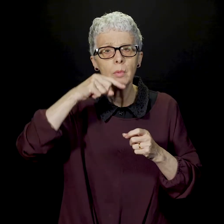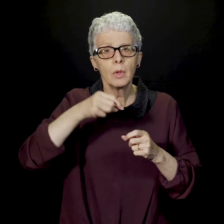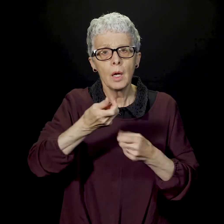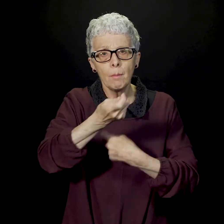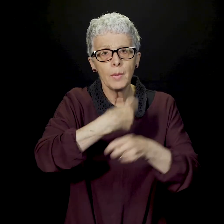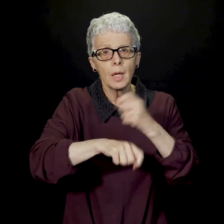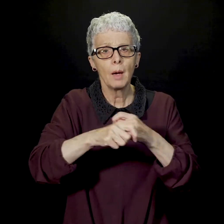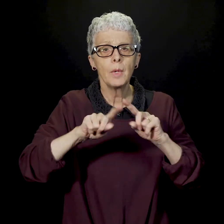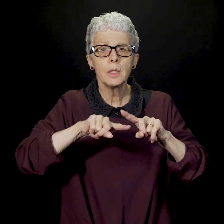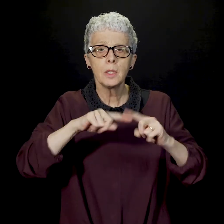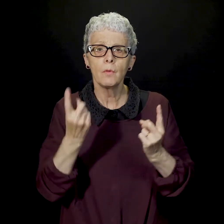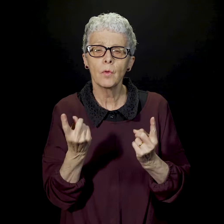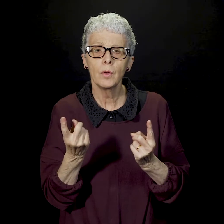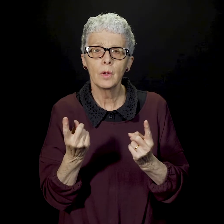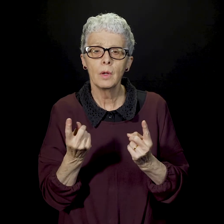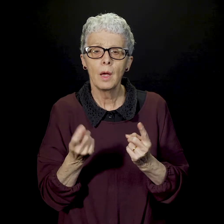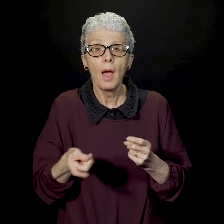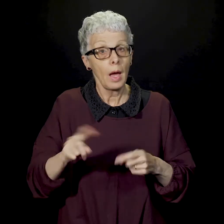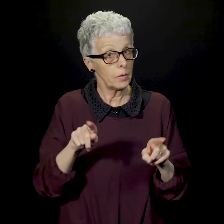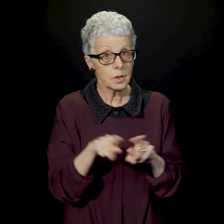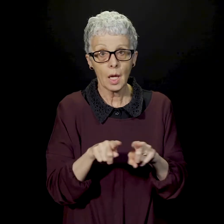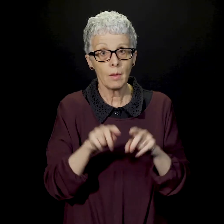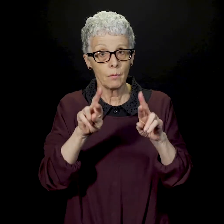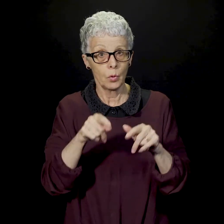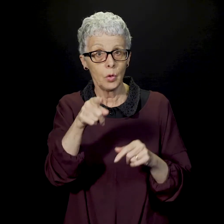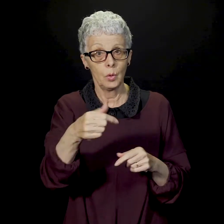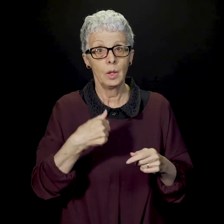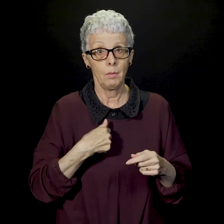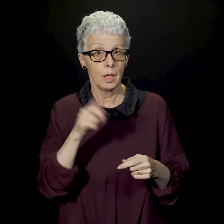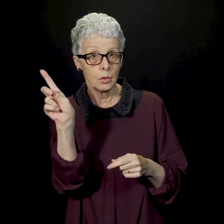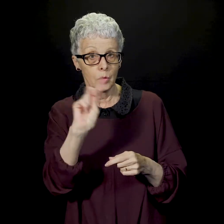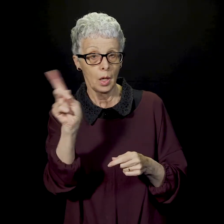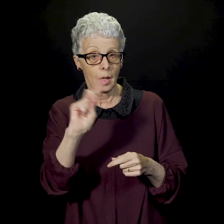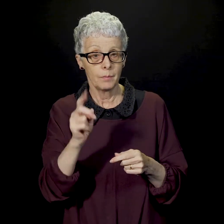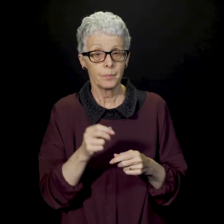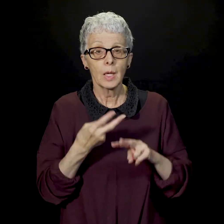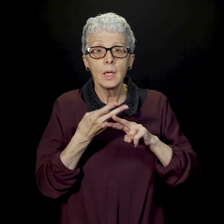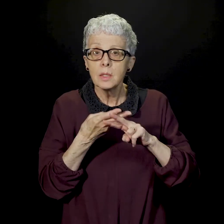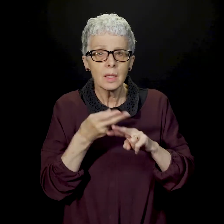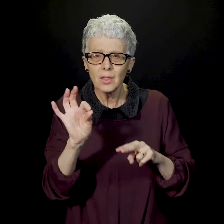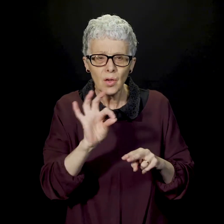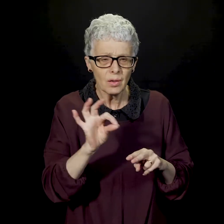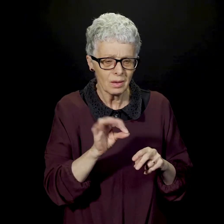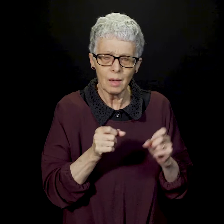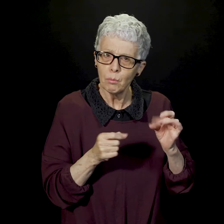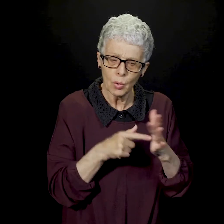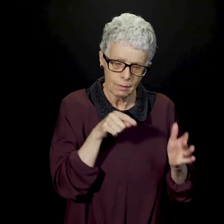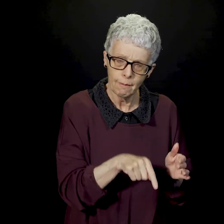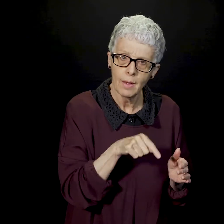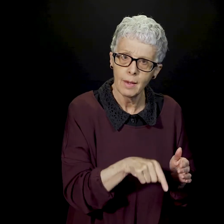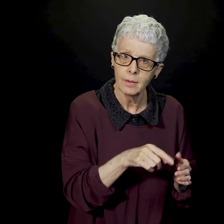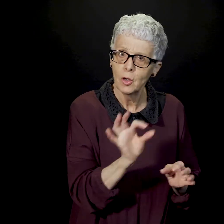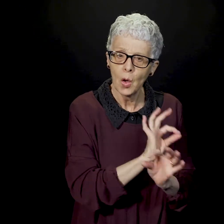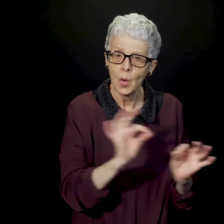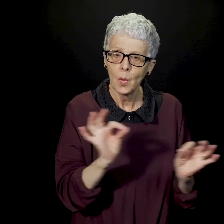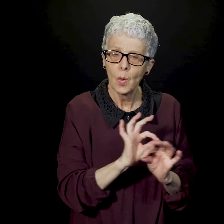different. And the call is exactly the same for you and I. Because sex wasn't the issue. Sex wasn't the issue at